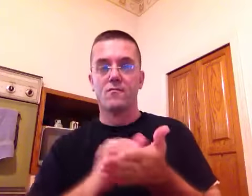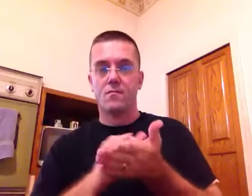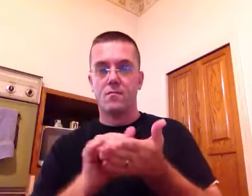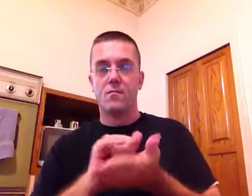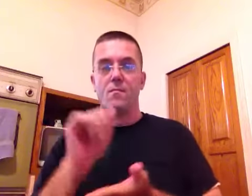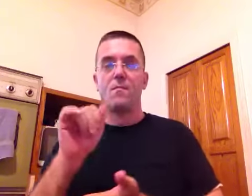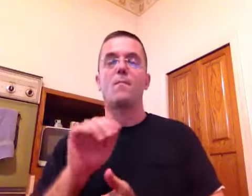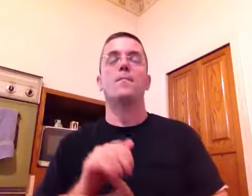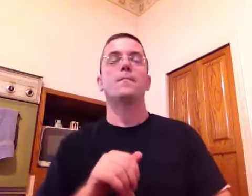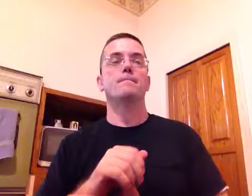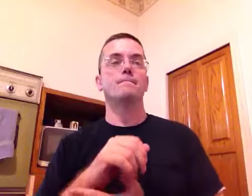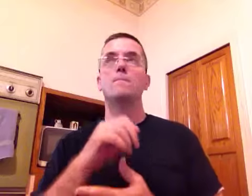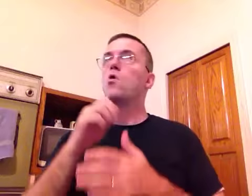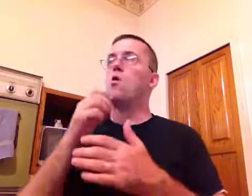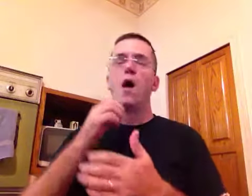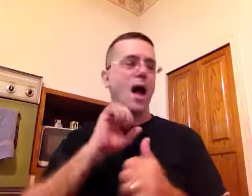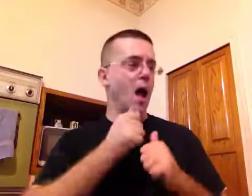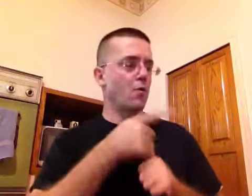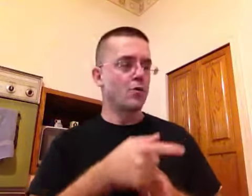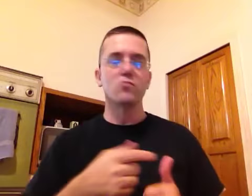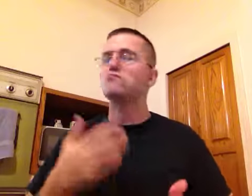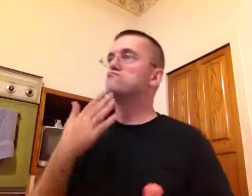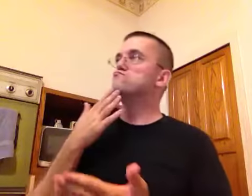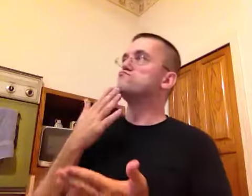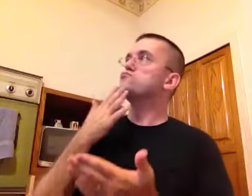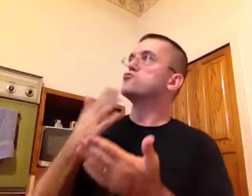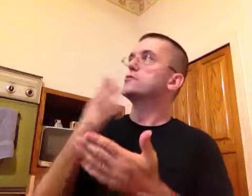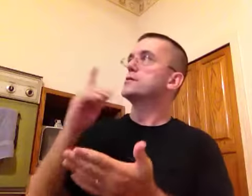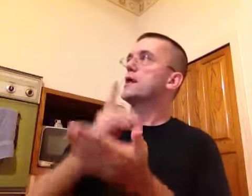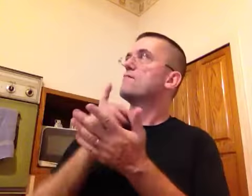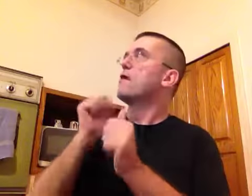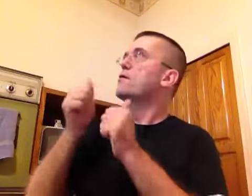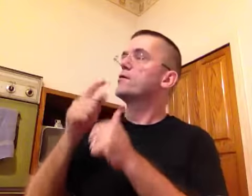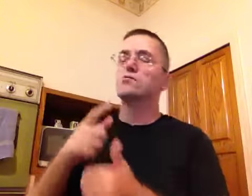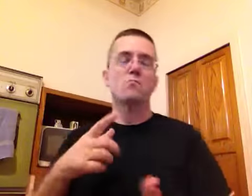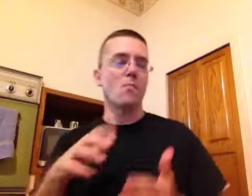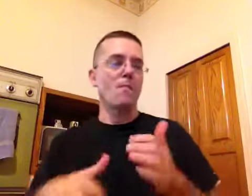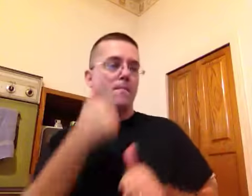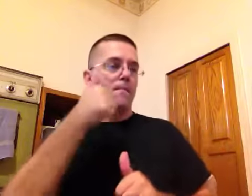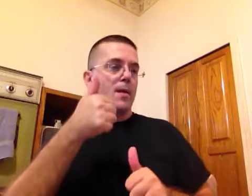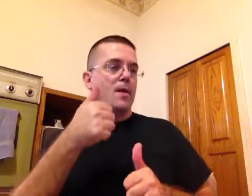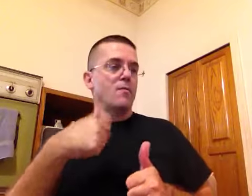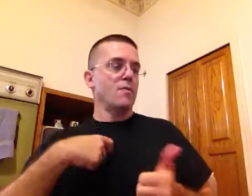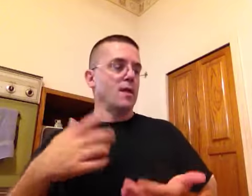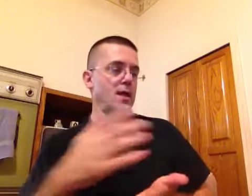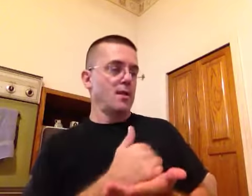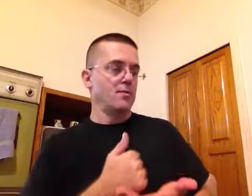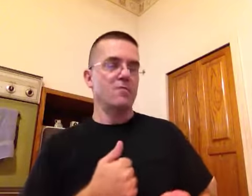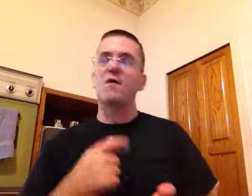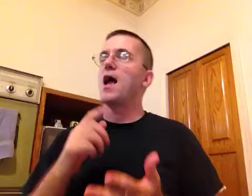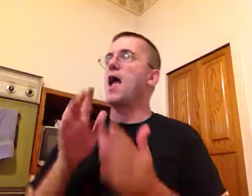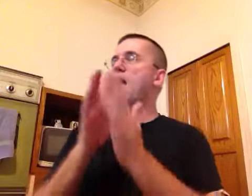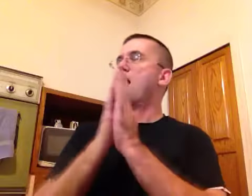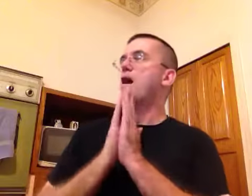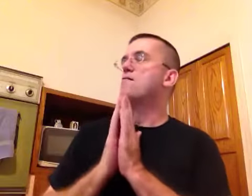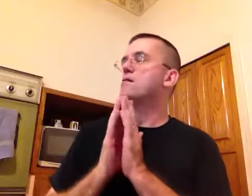How are you? Better than I deserve. What's up? Well, I just have a question. I have a small cookie company,